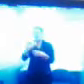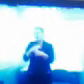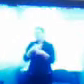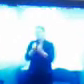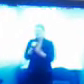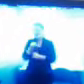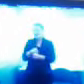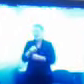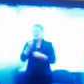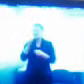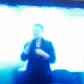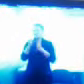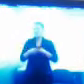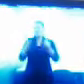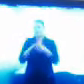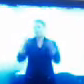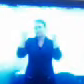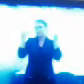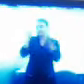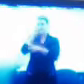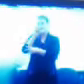from ages 2 to 5 or 5 to 6.